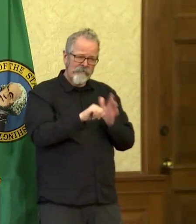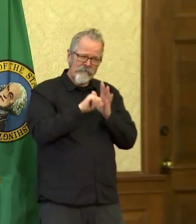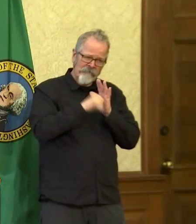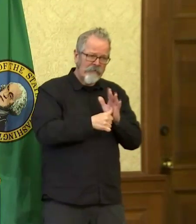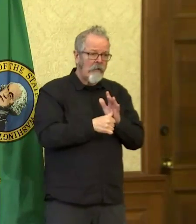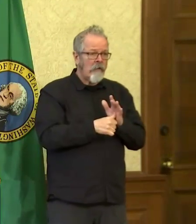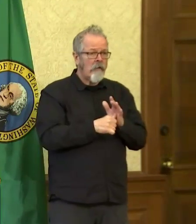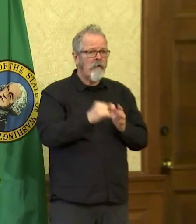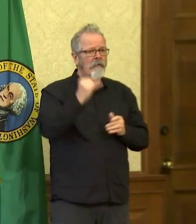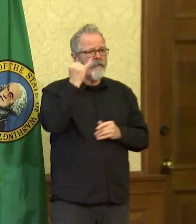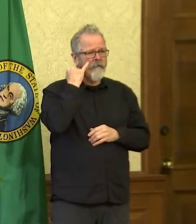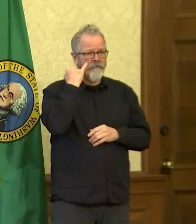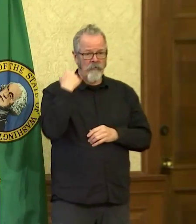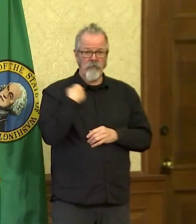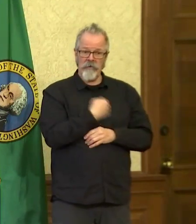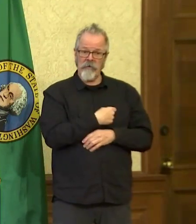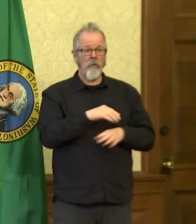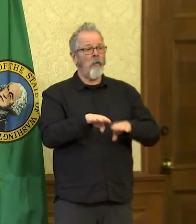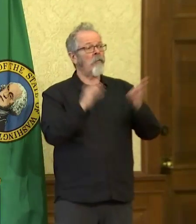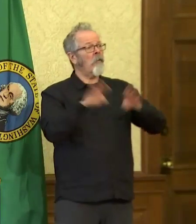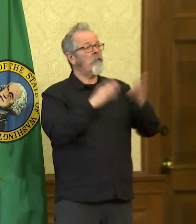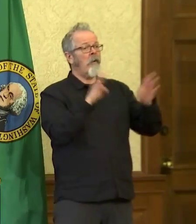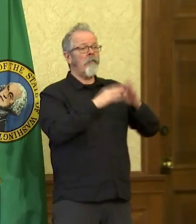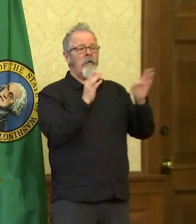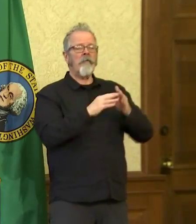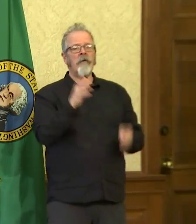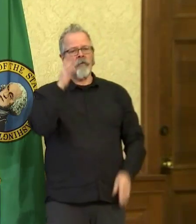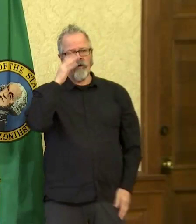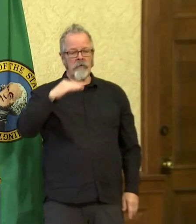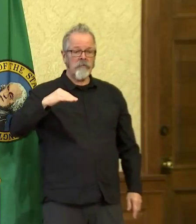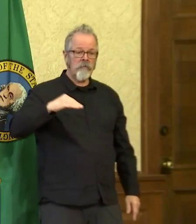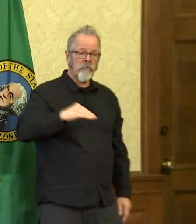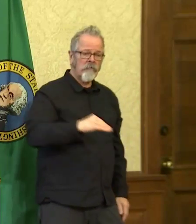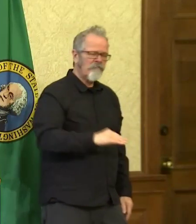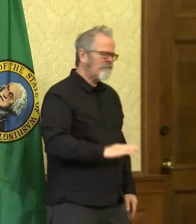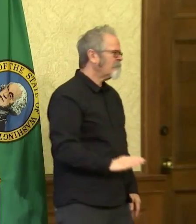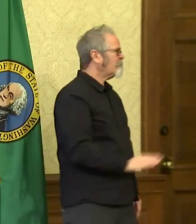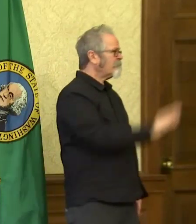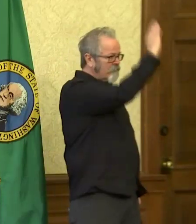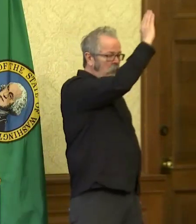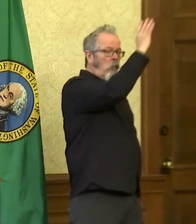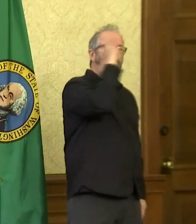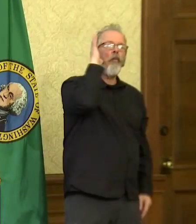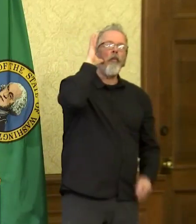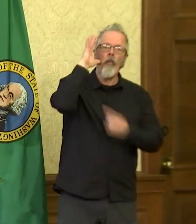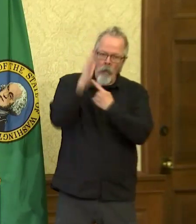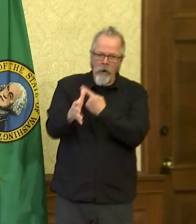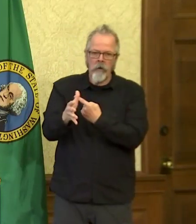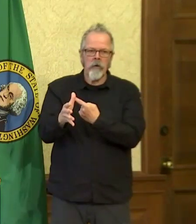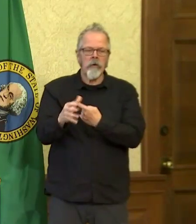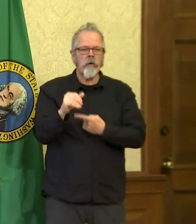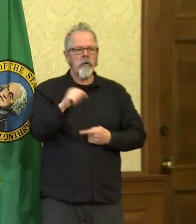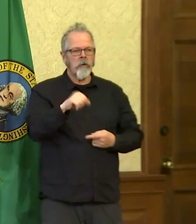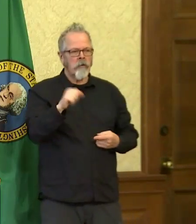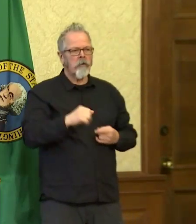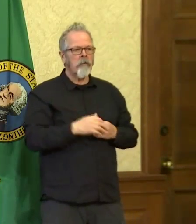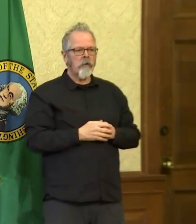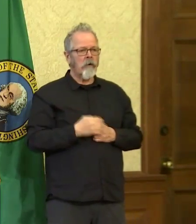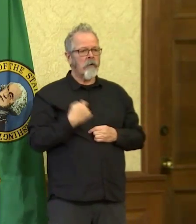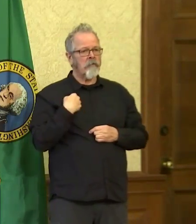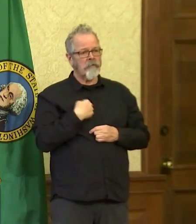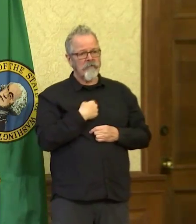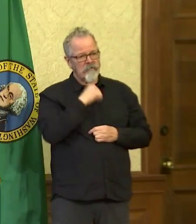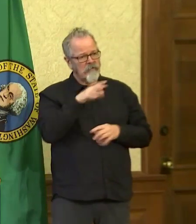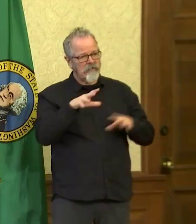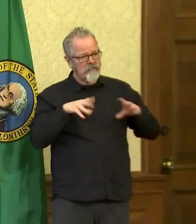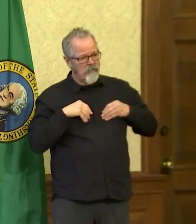not acceptable. So for the other folks that are chomping at the bit to get back to work, and I know we all are, what we're doing